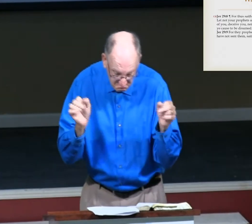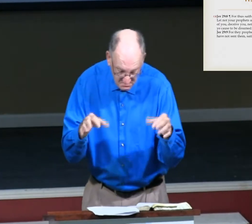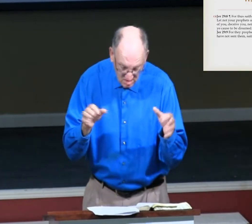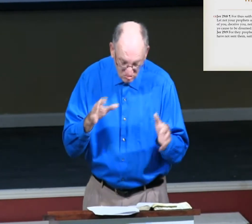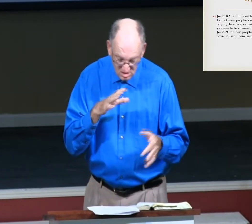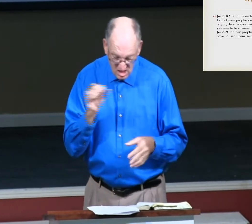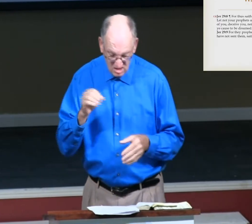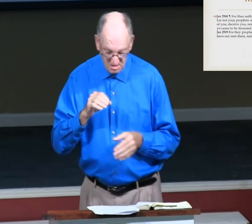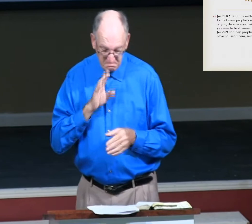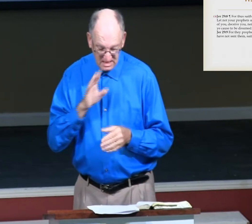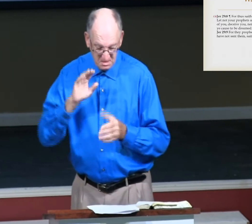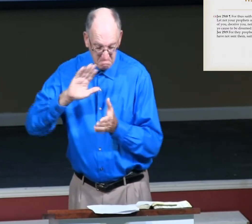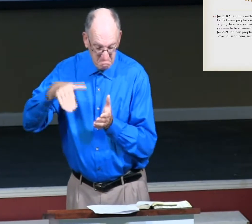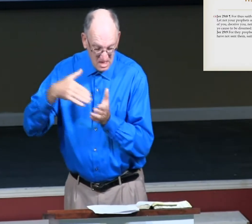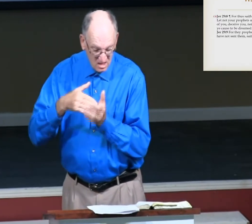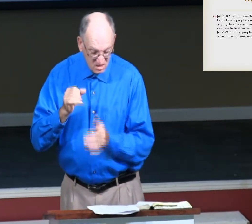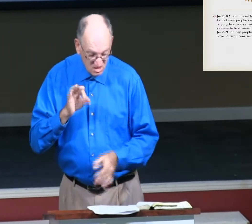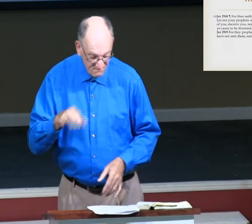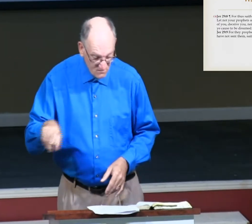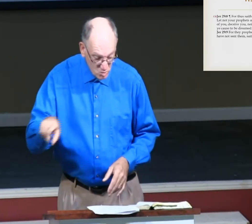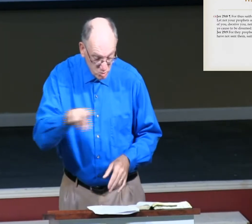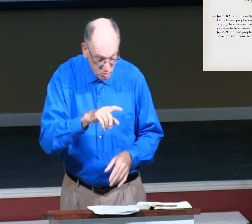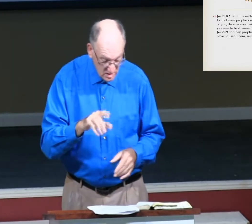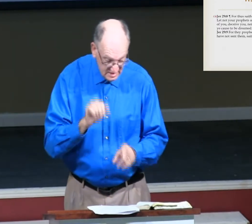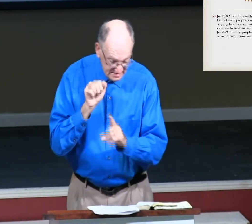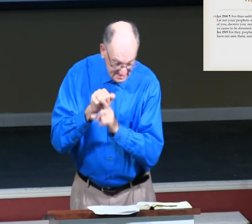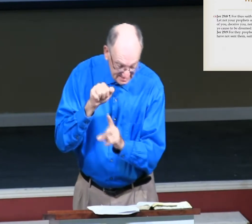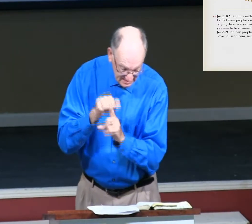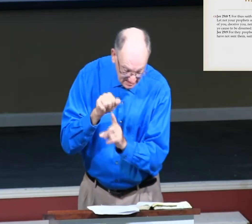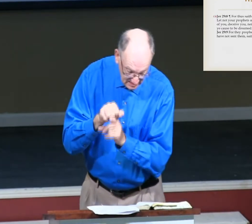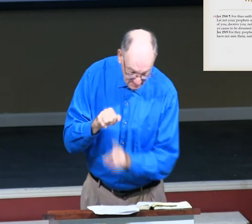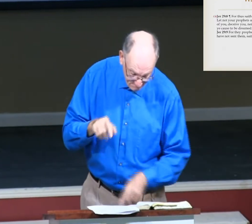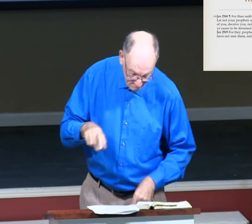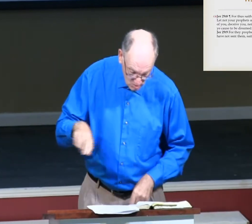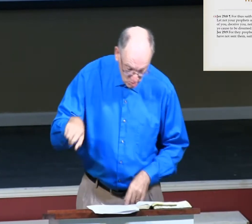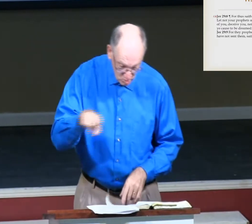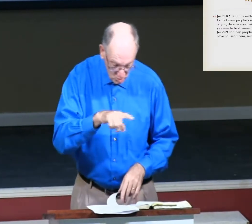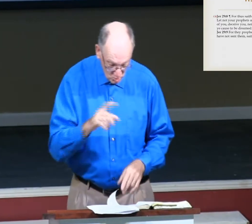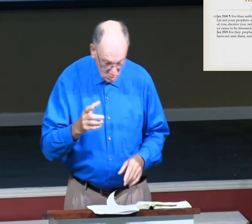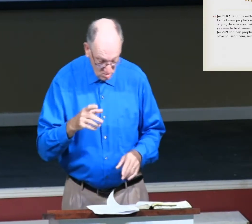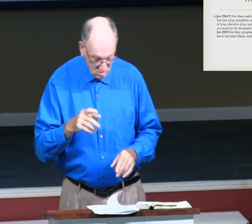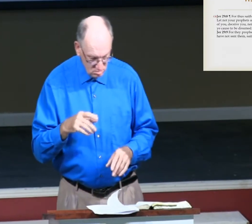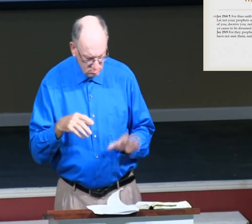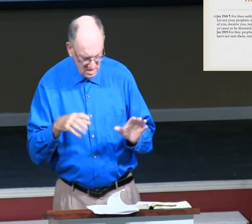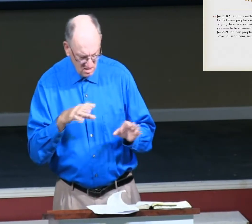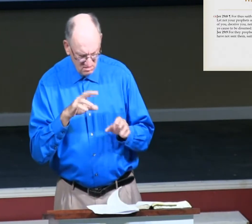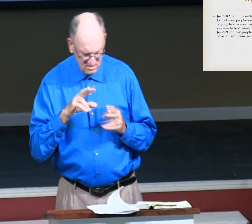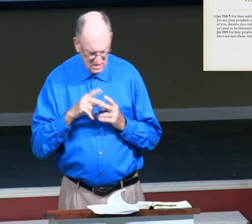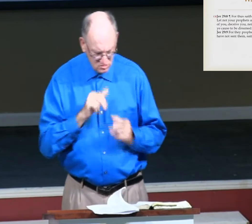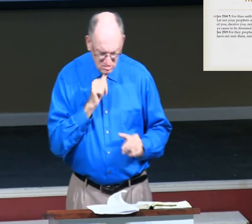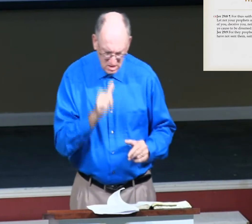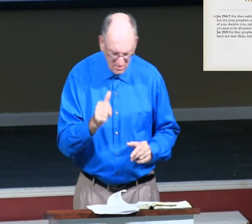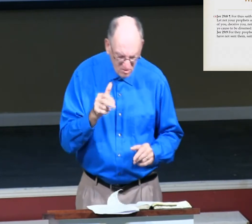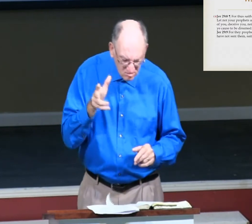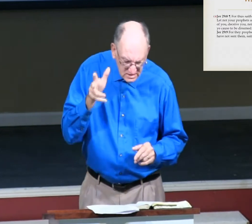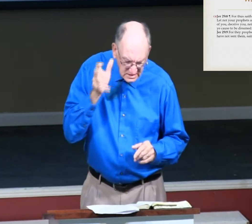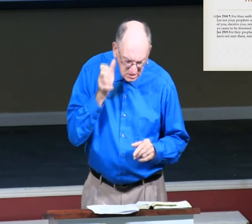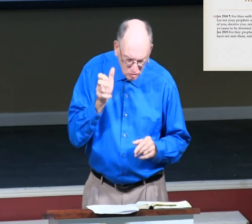diviners that be in the midst of you deceive you, neither hearken to your dreams, which ye